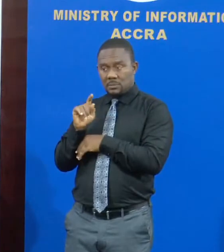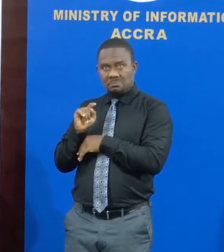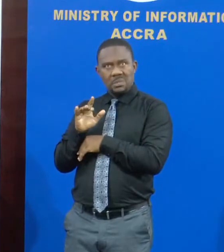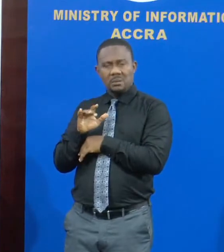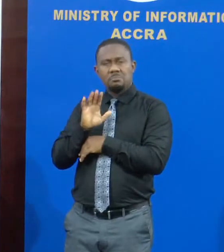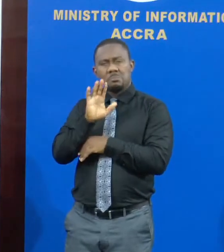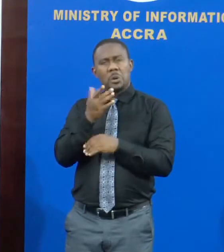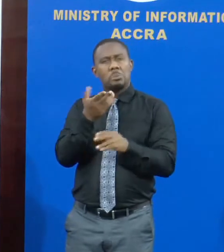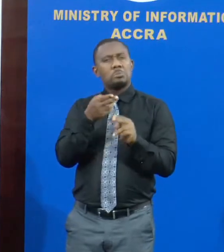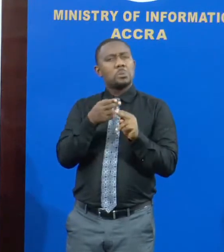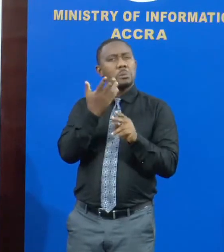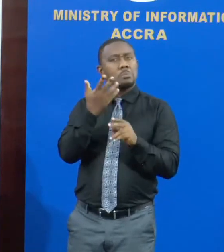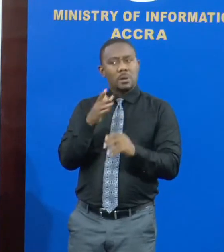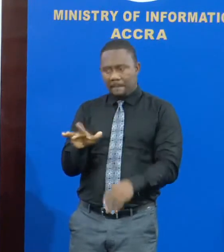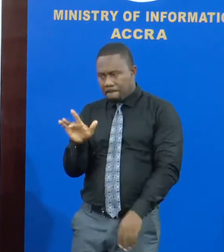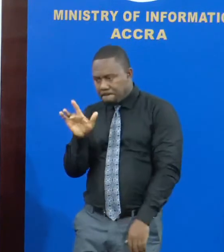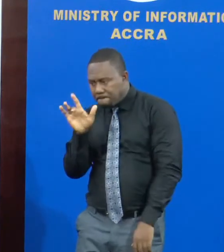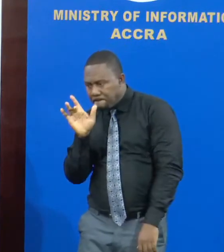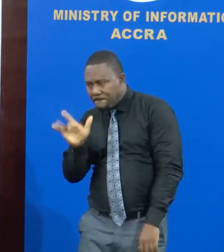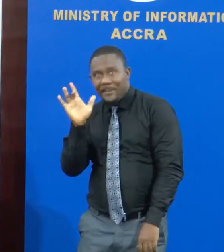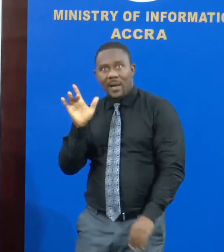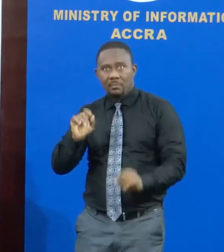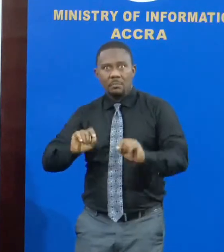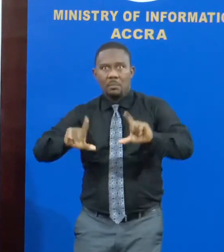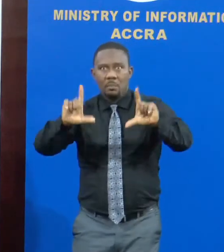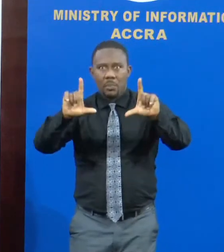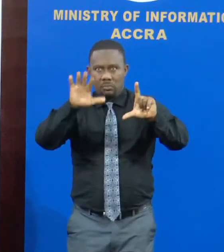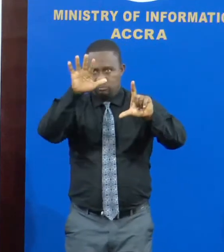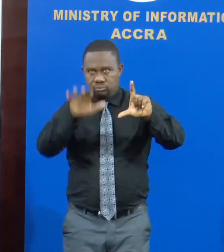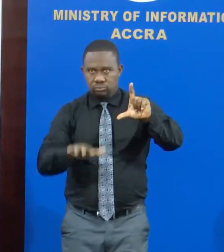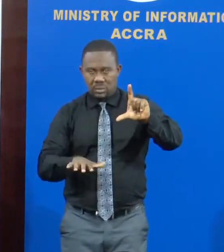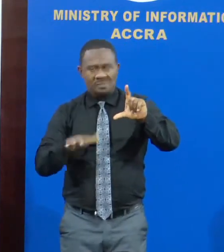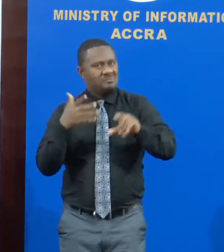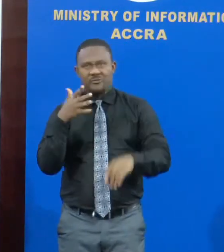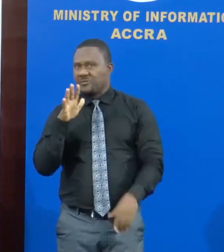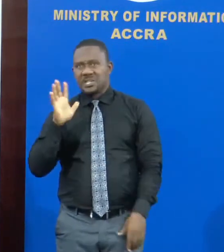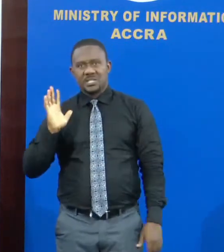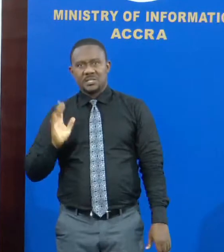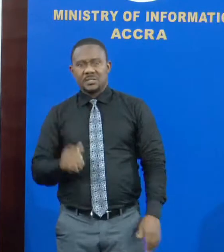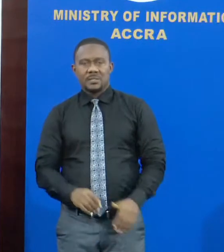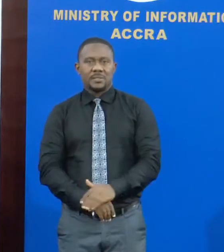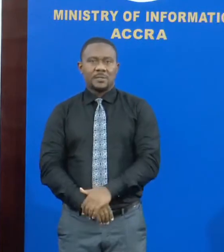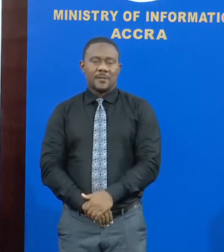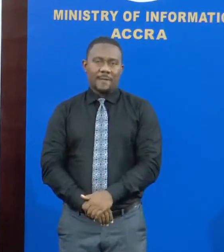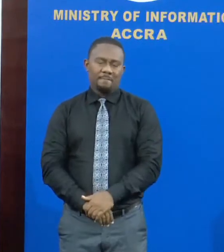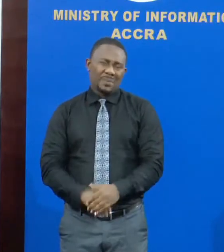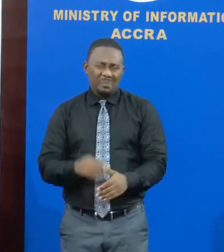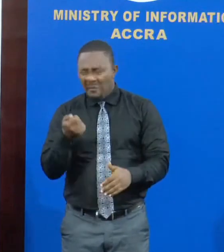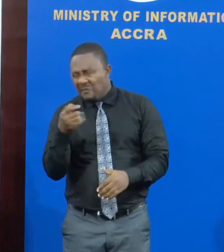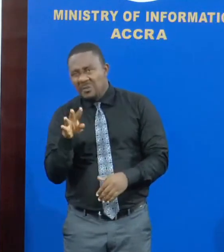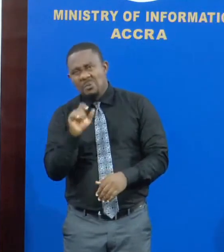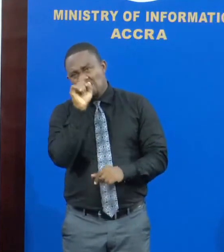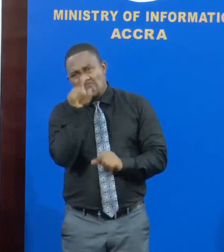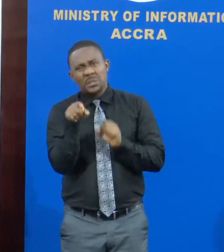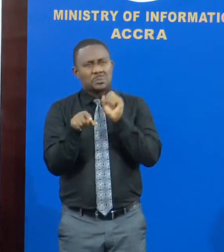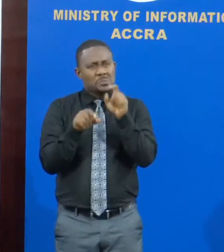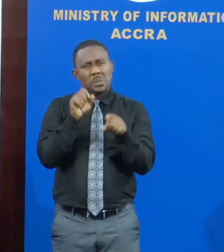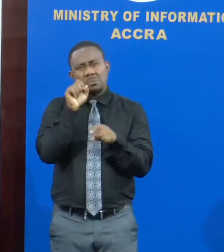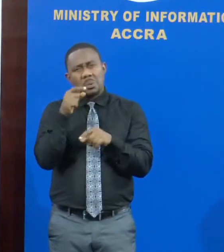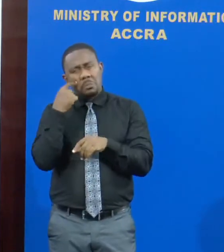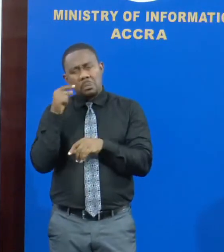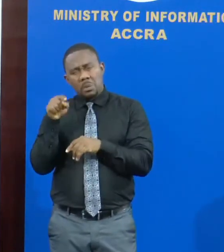button, we get all your data, and then we are ready to go. We may ask you a few questions related